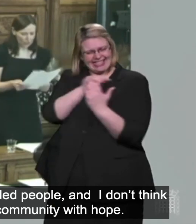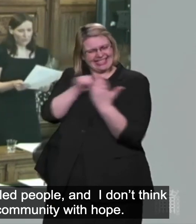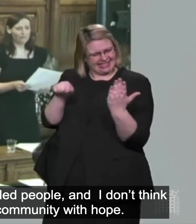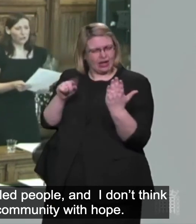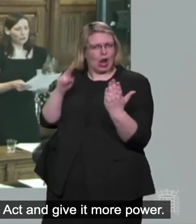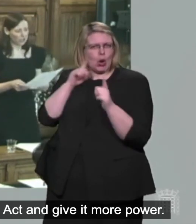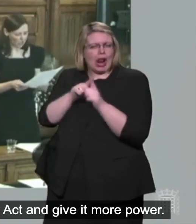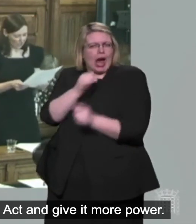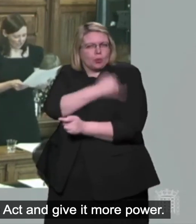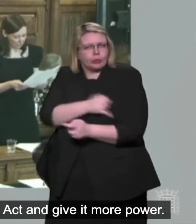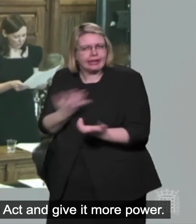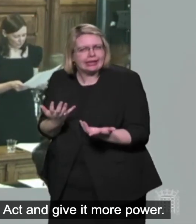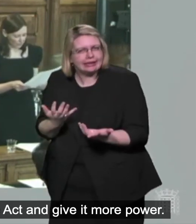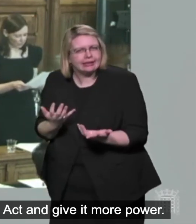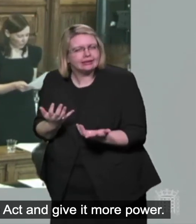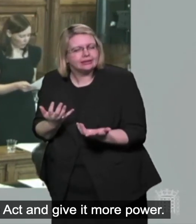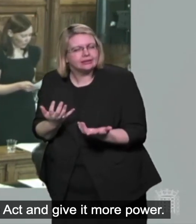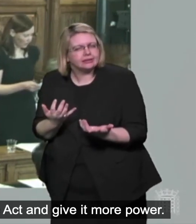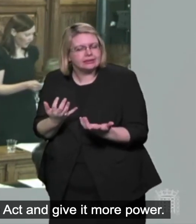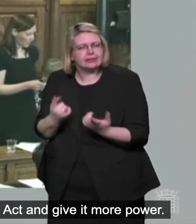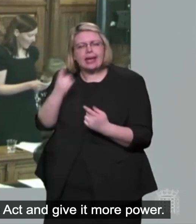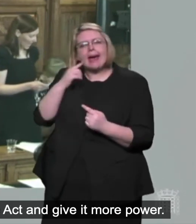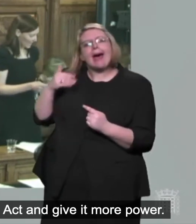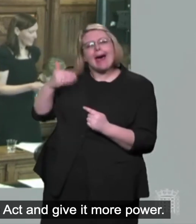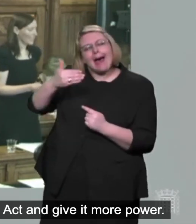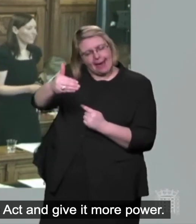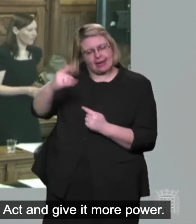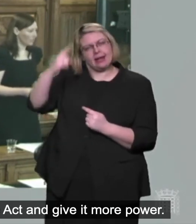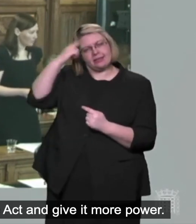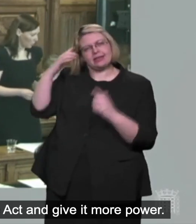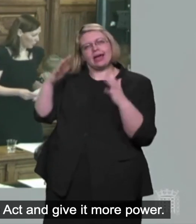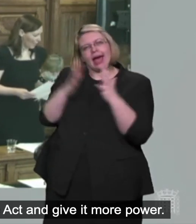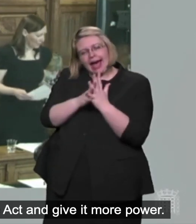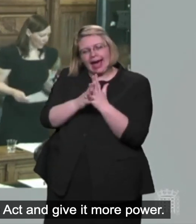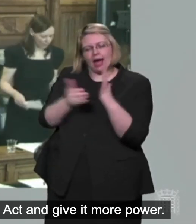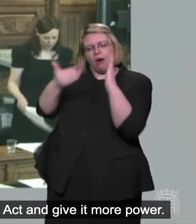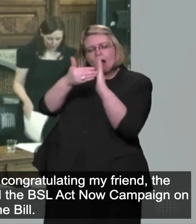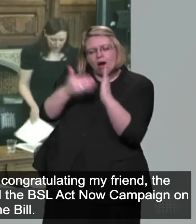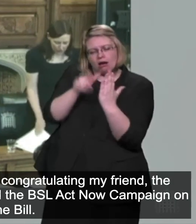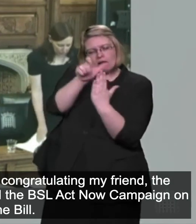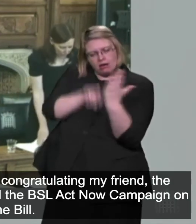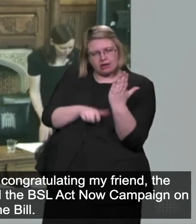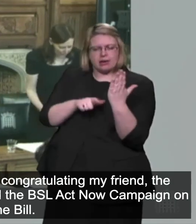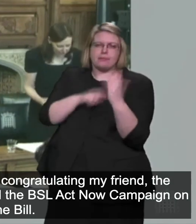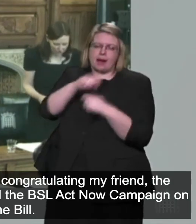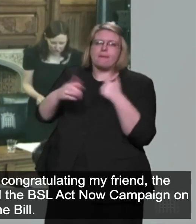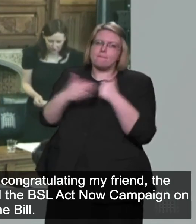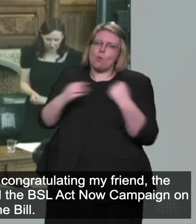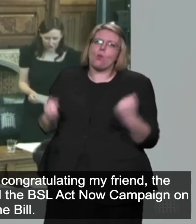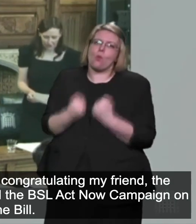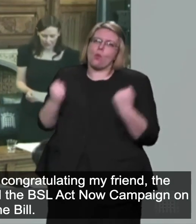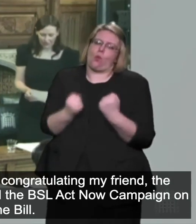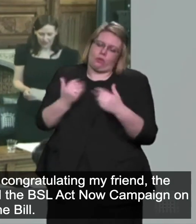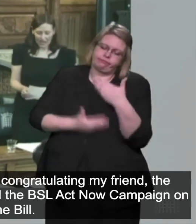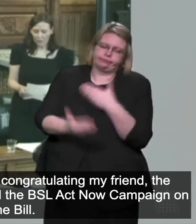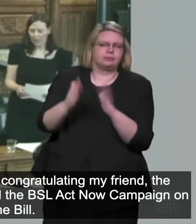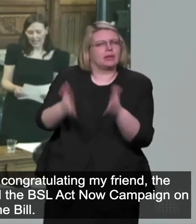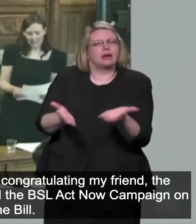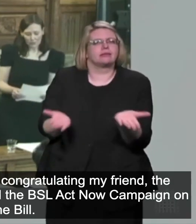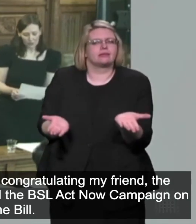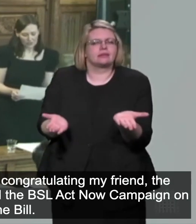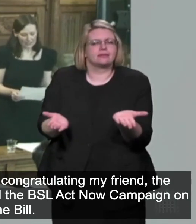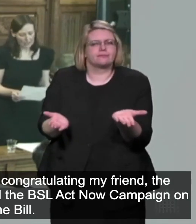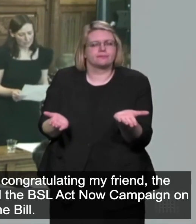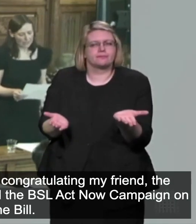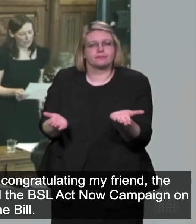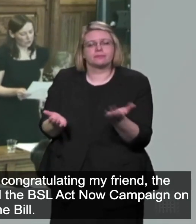hope. Future improvements must strengthen the Act and give it more power. So, in conclusion, I will